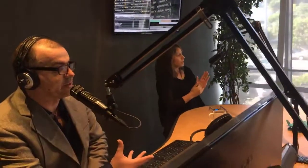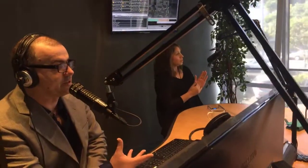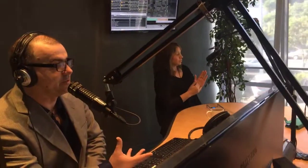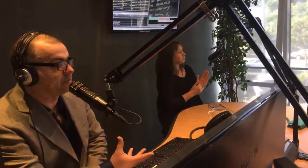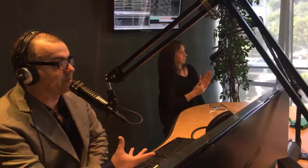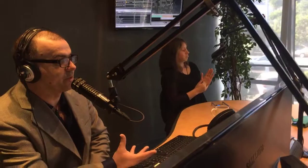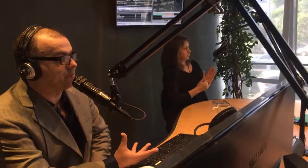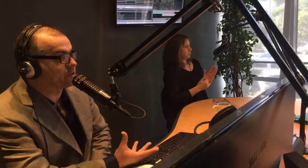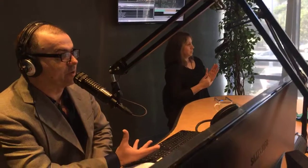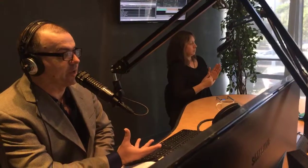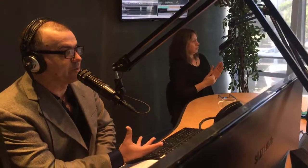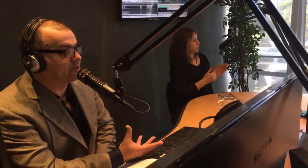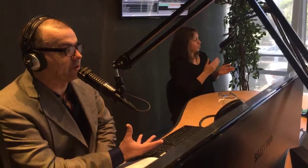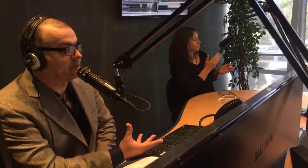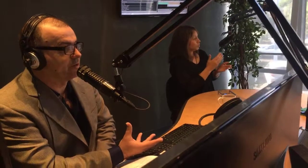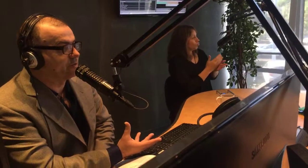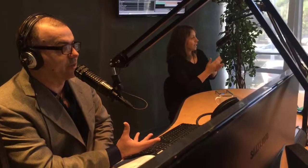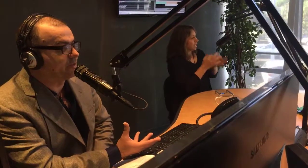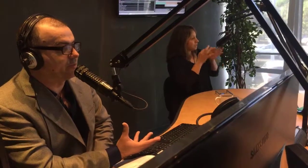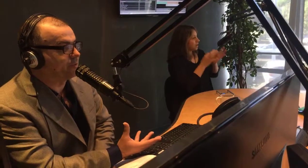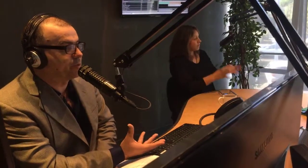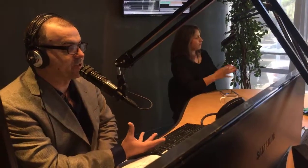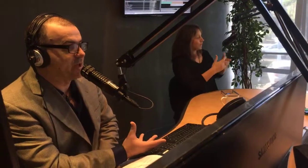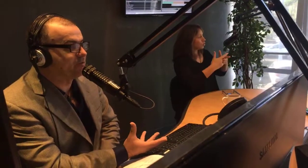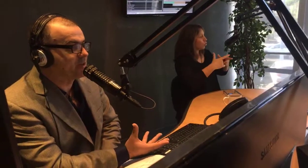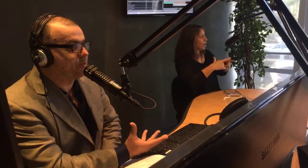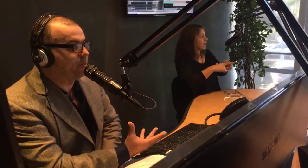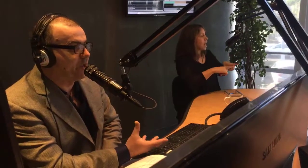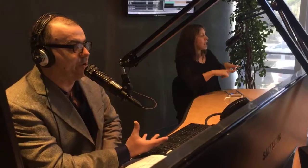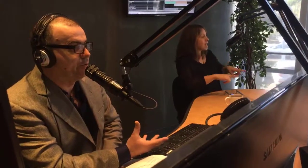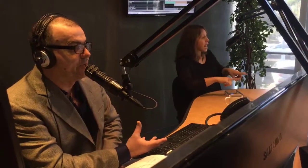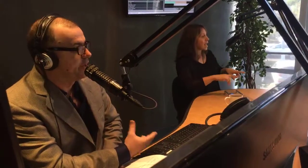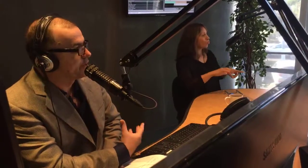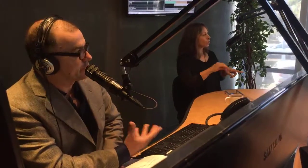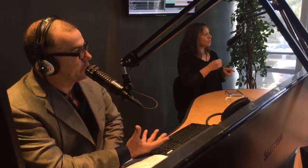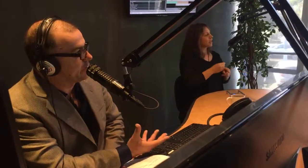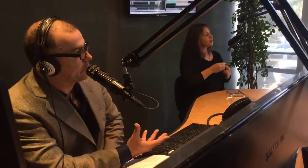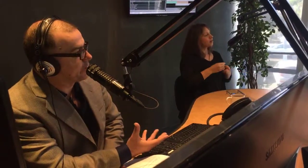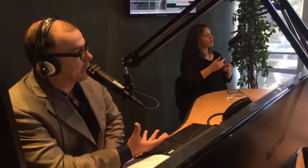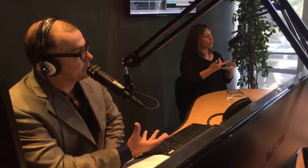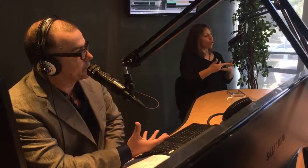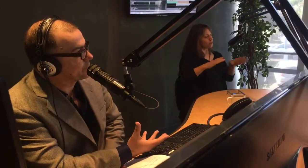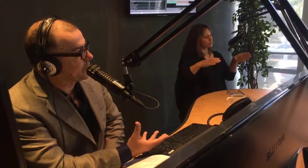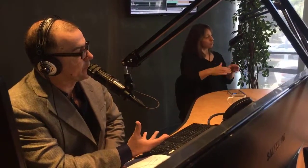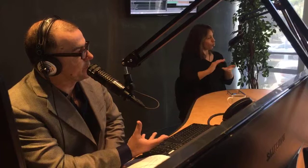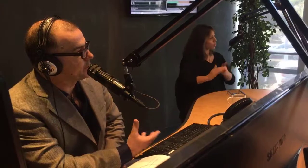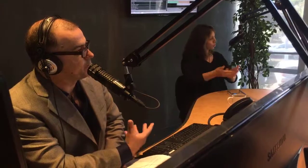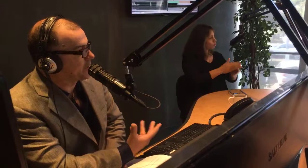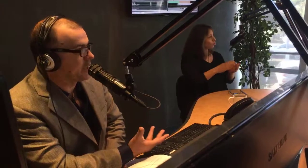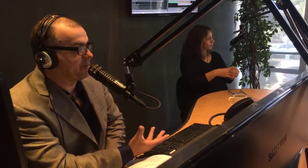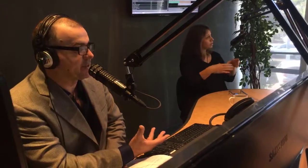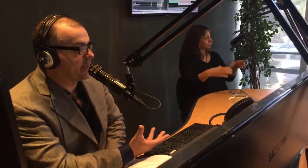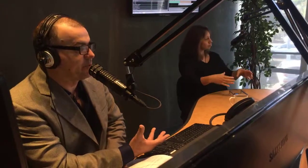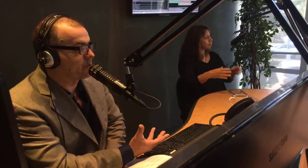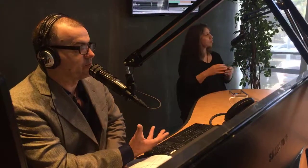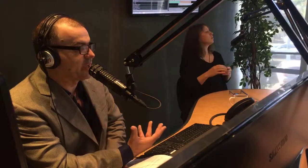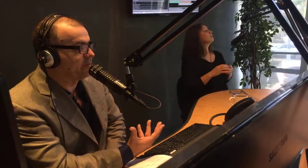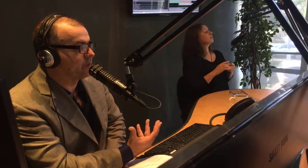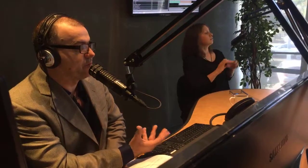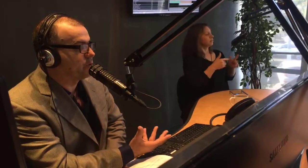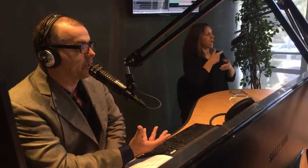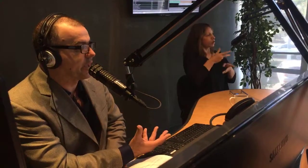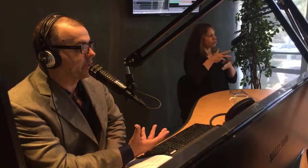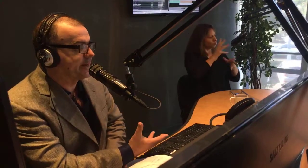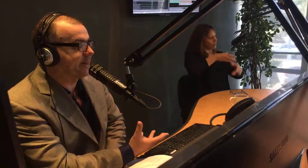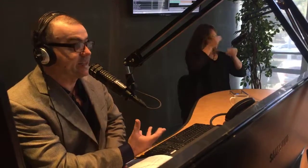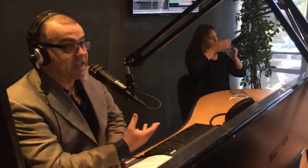say that it's the official language that the fewest amount of people know, certainly when it comes to picking up this language and being